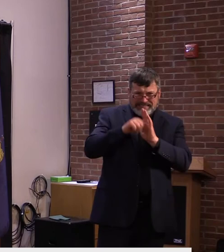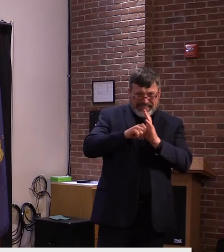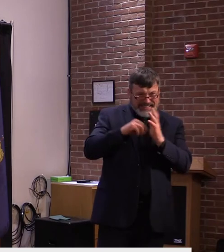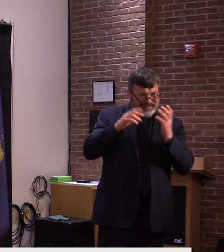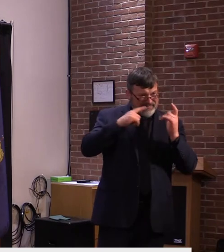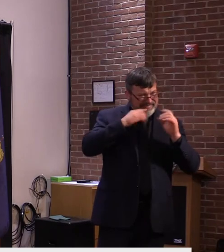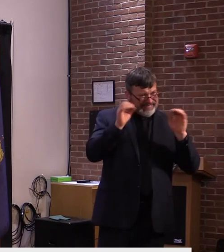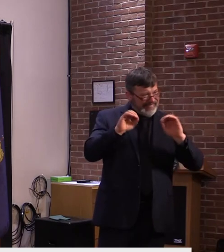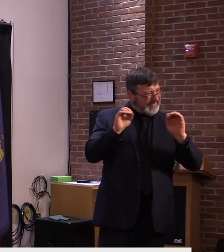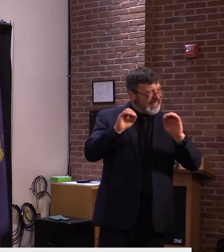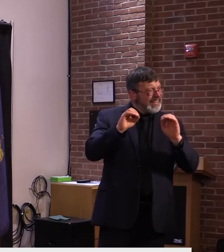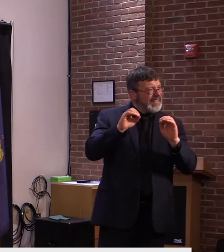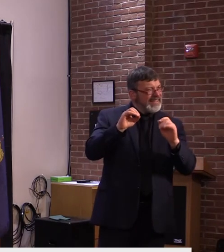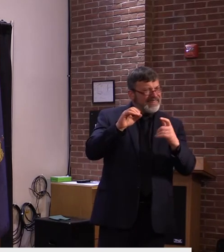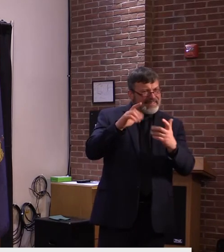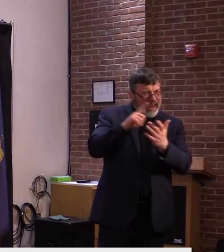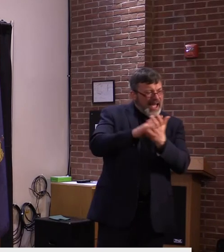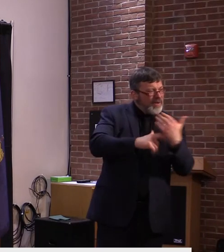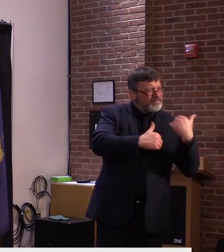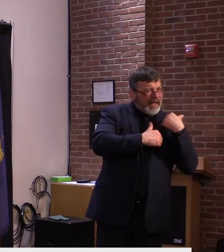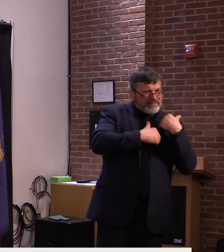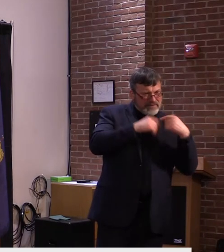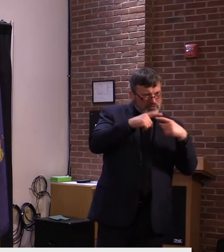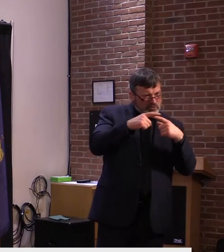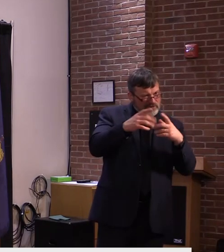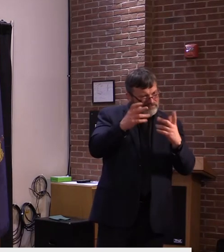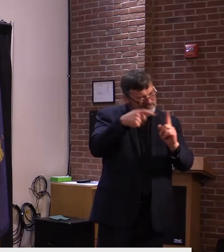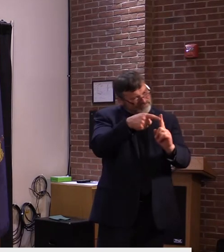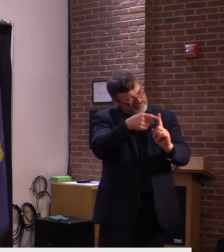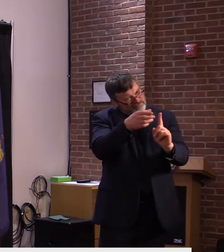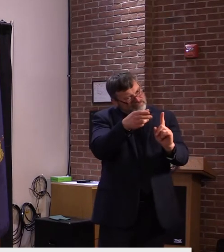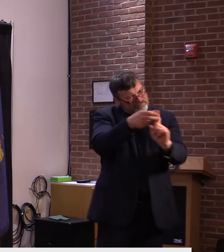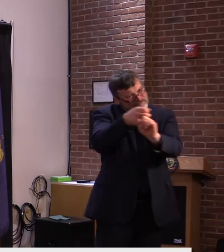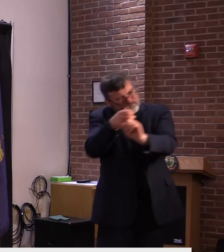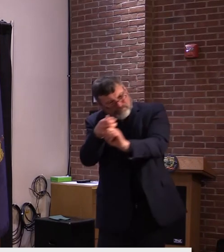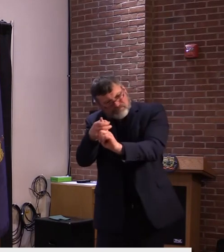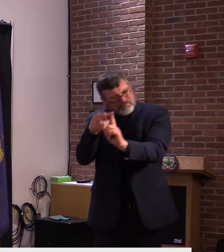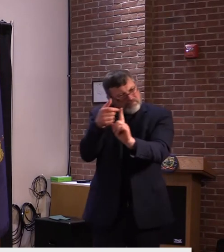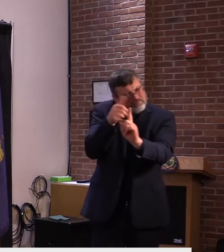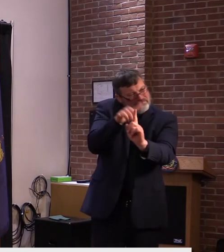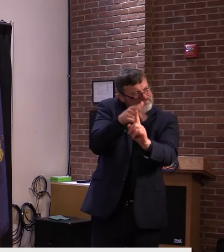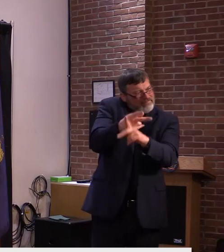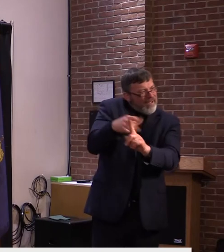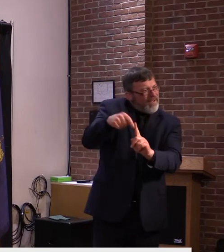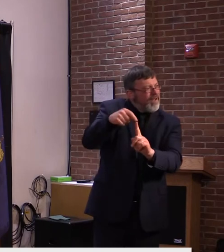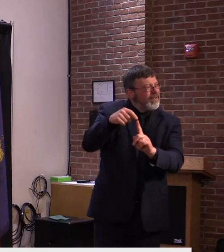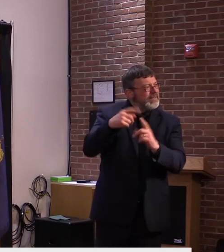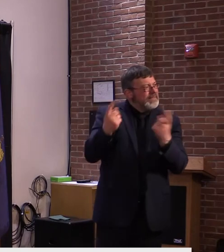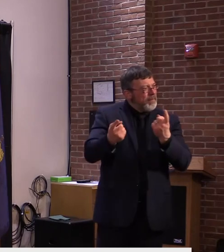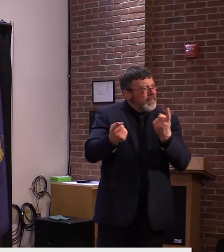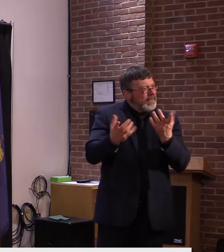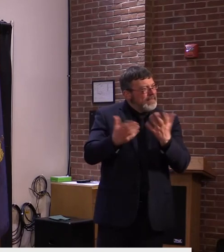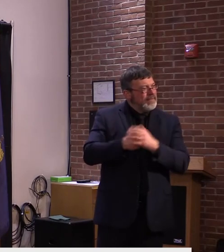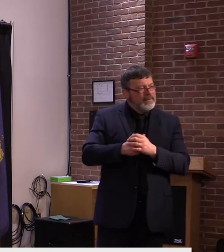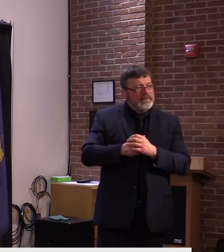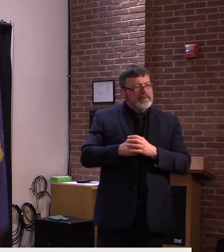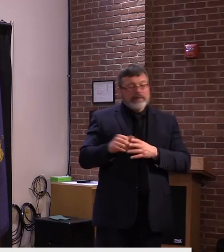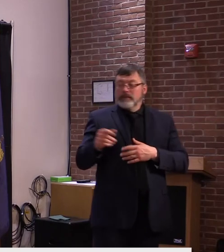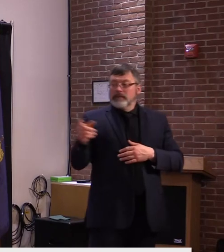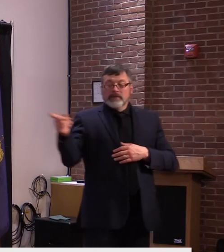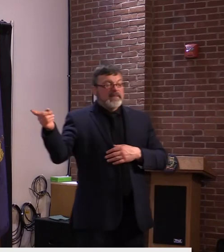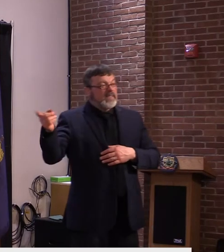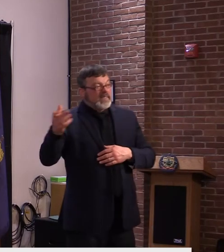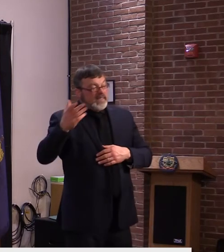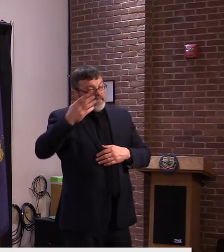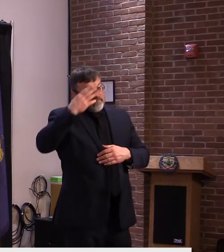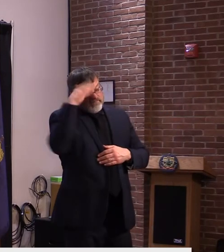for this man? Yeah, I saw that in the news this morning as well, and I thought about what you'd said back